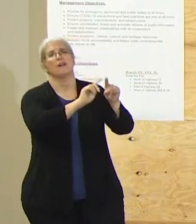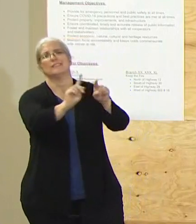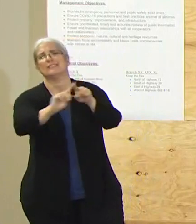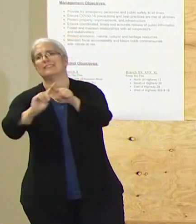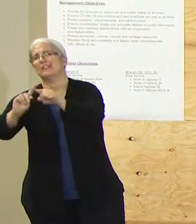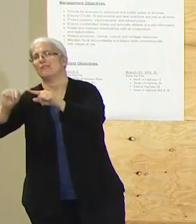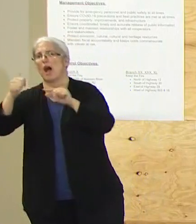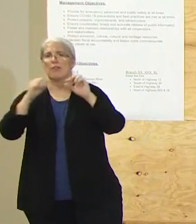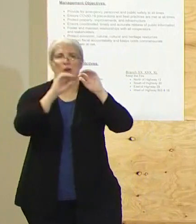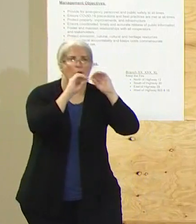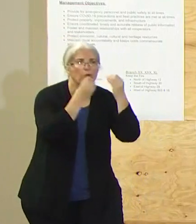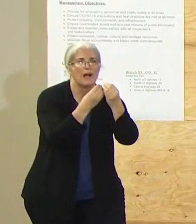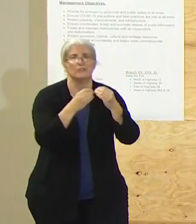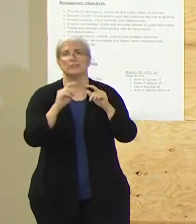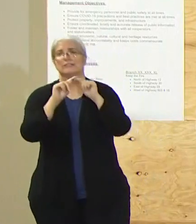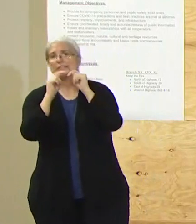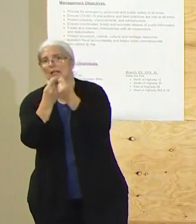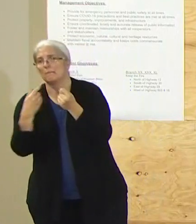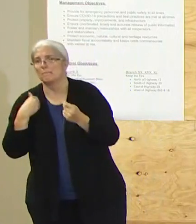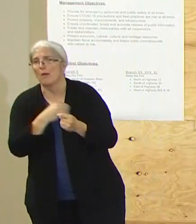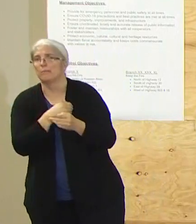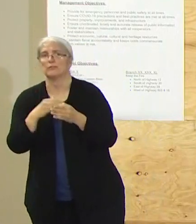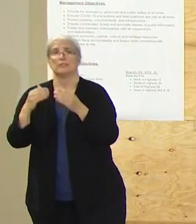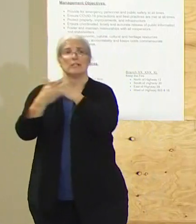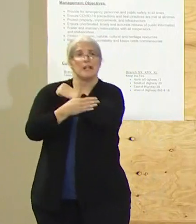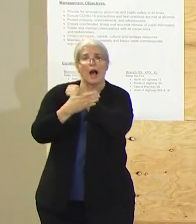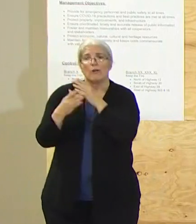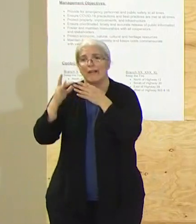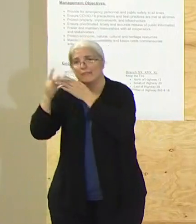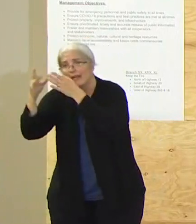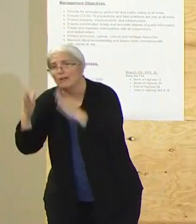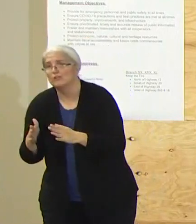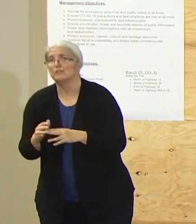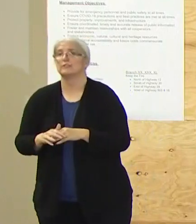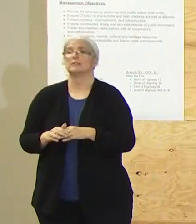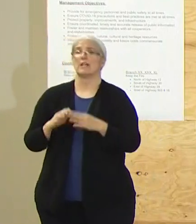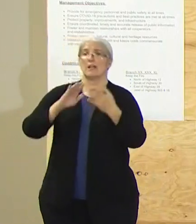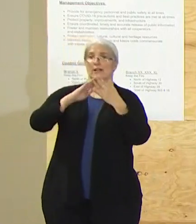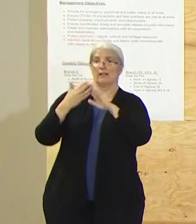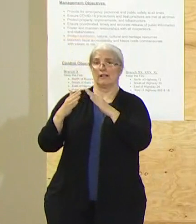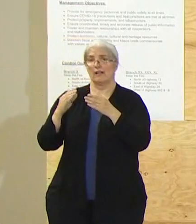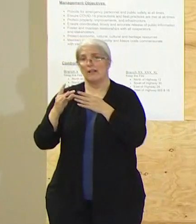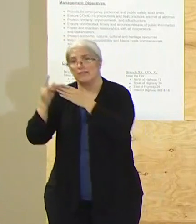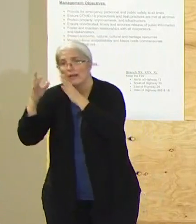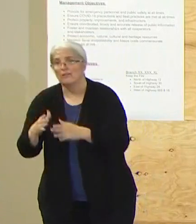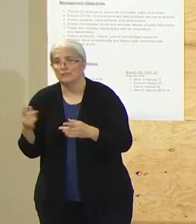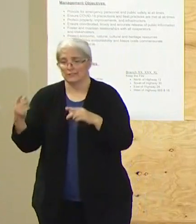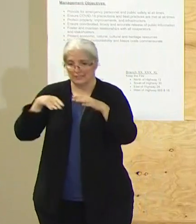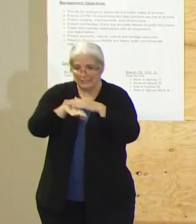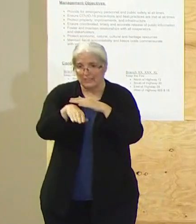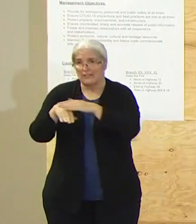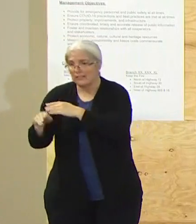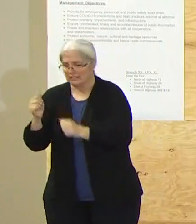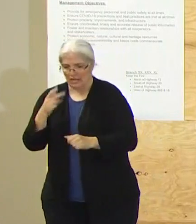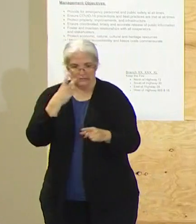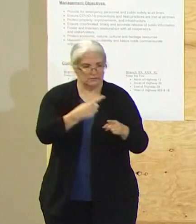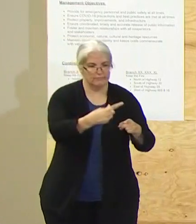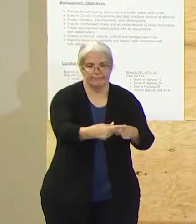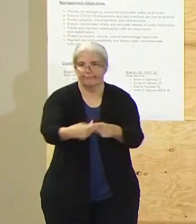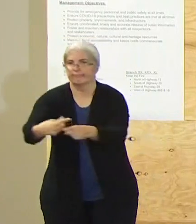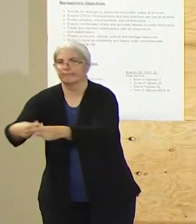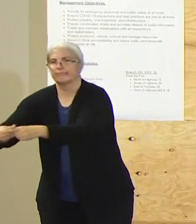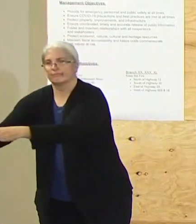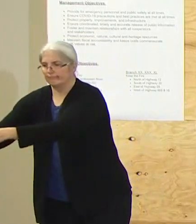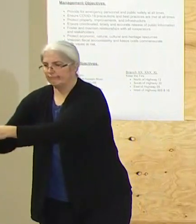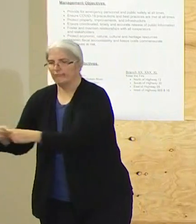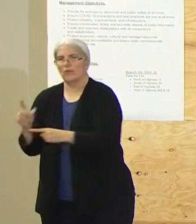leaders that are working in these evacuation centers. You come into these centers, you'll see marked areas where people have to socially and